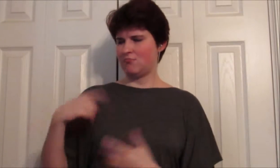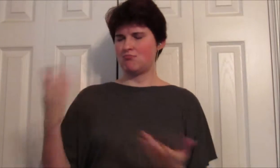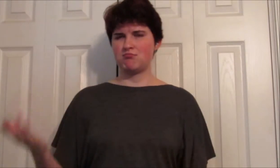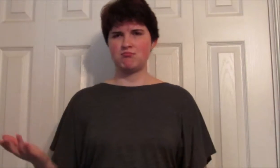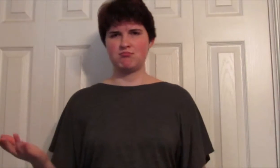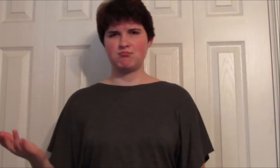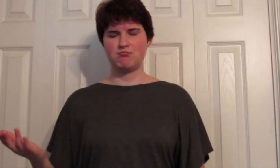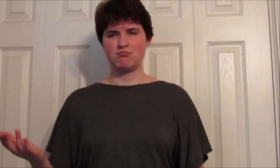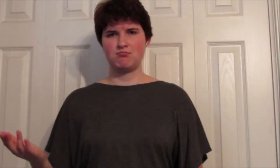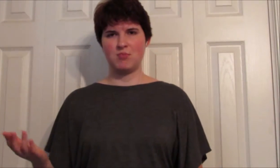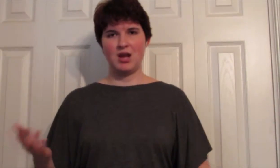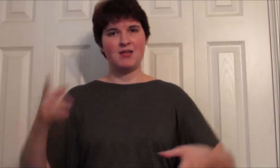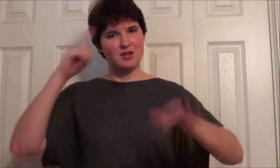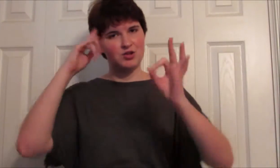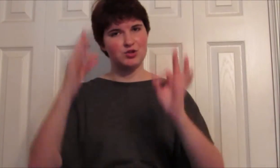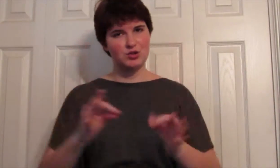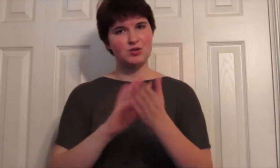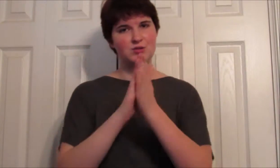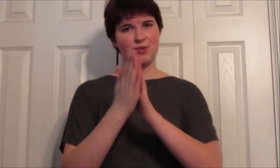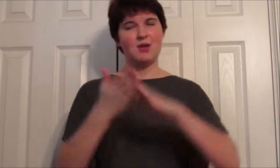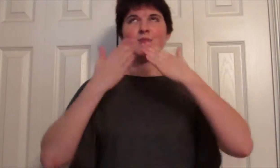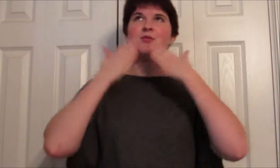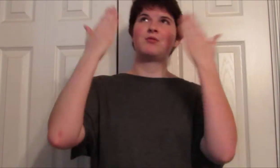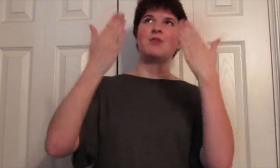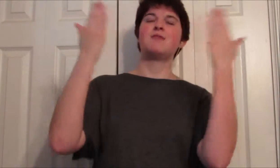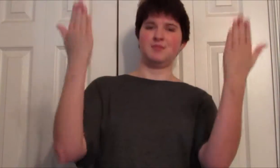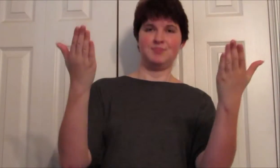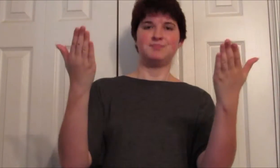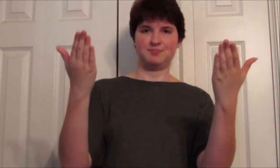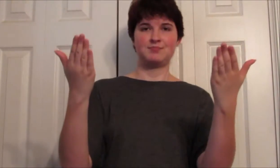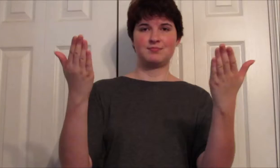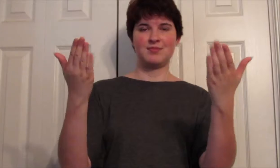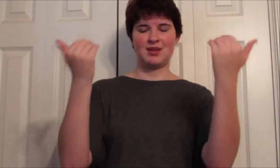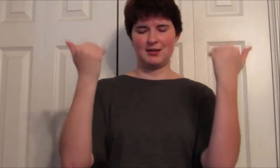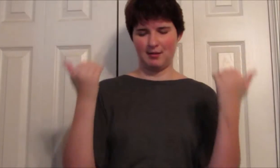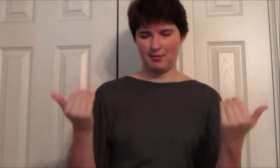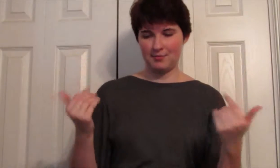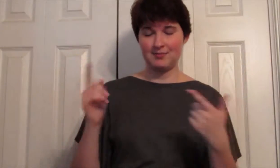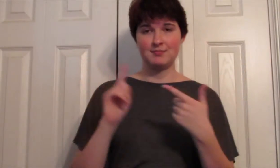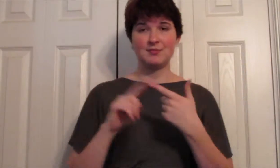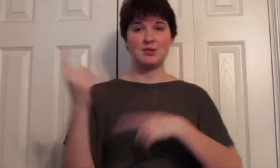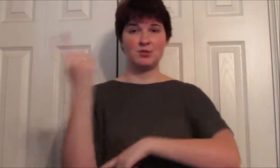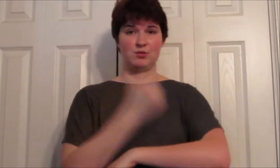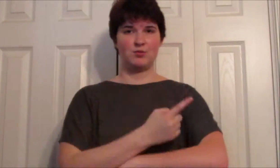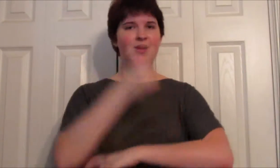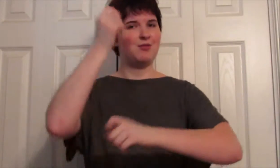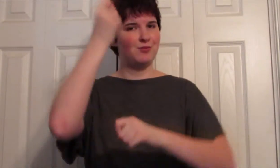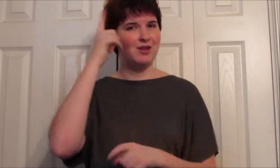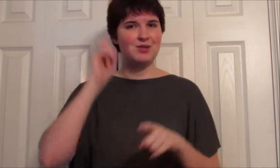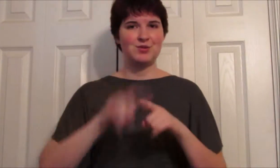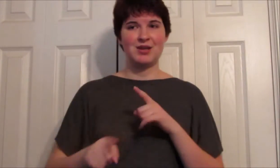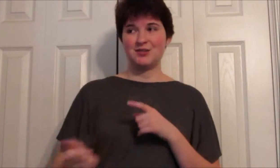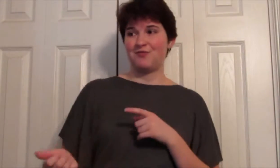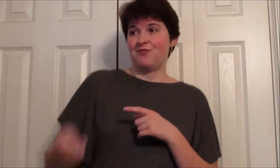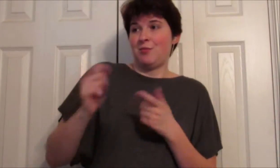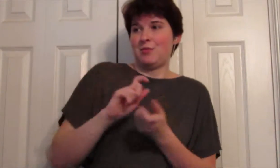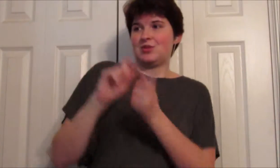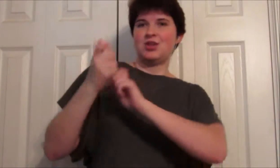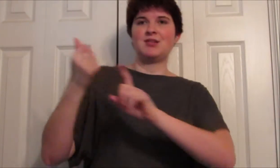be? And then choose to be grateful people. Now, day two, I realize that you can't just flip a switch and